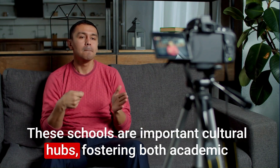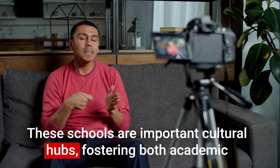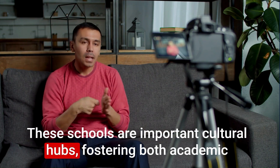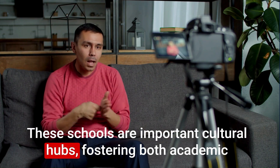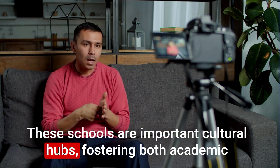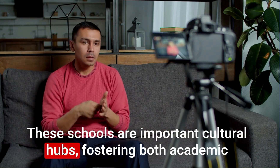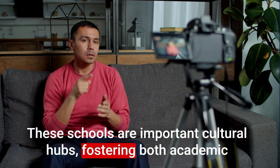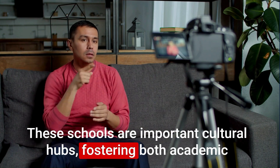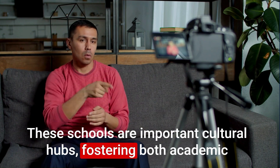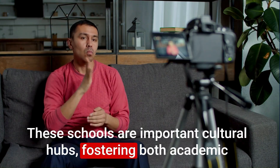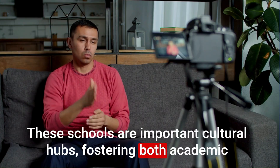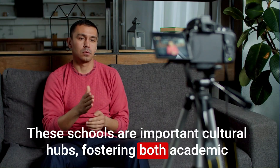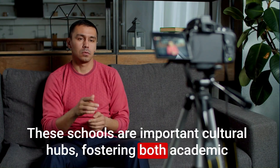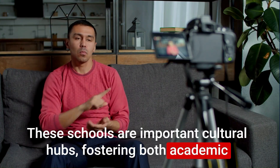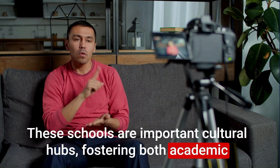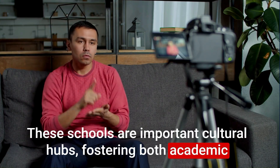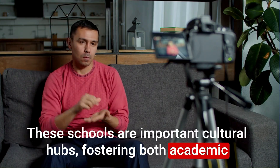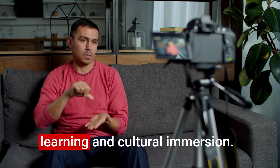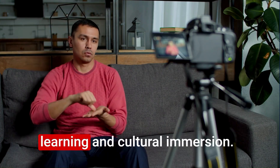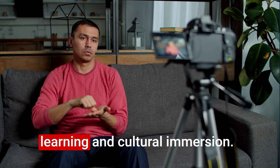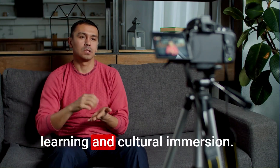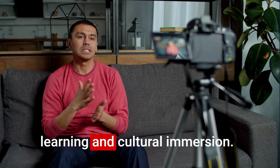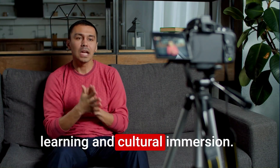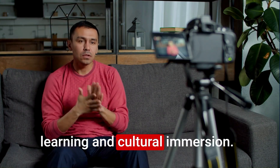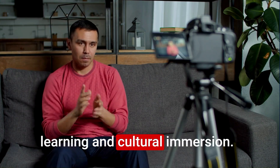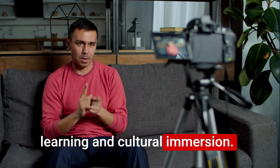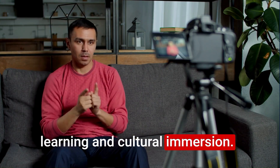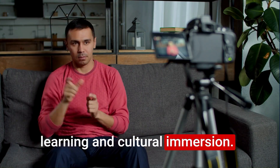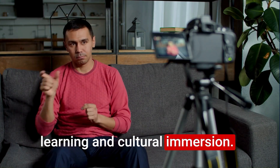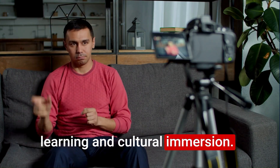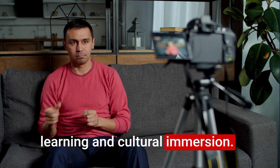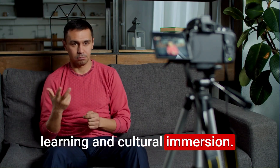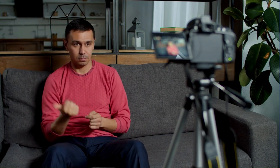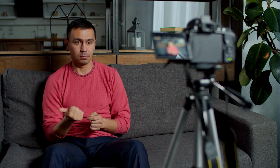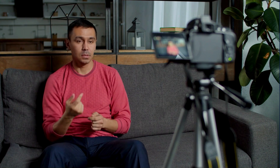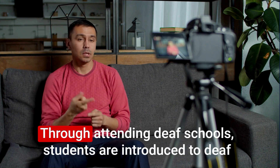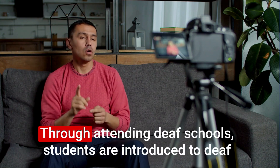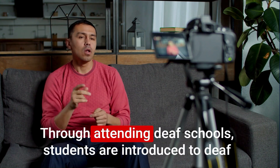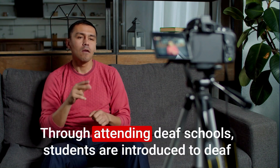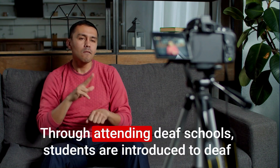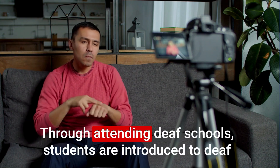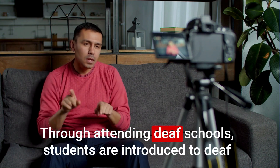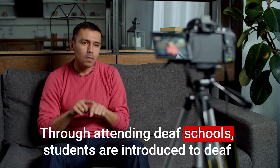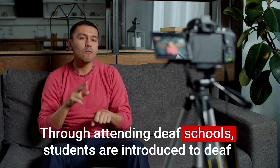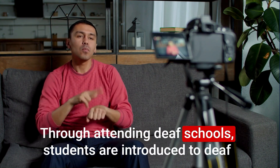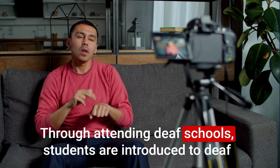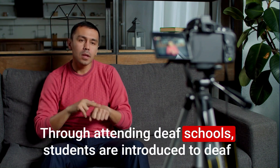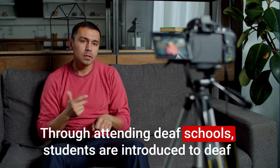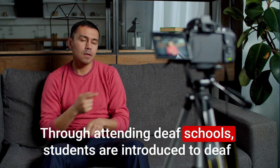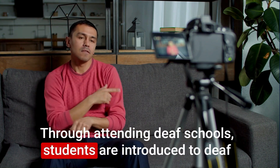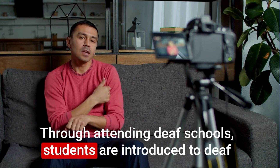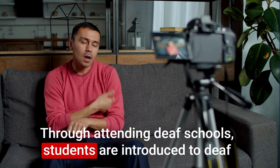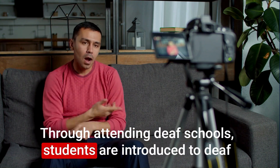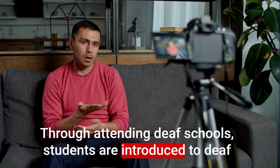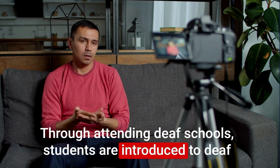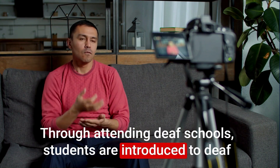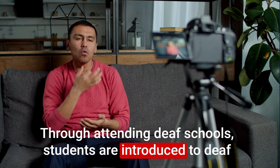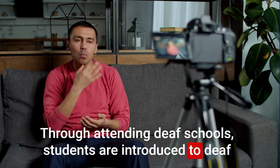hubs, fostering both academic learning and cultural immersion. Through attending deaf schools, students are introduced to deaf